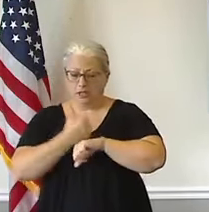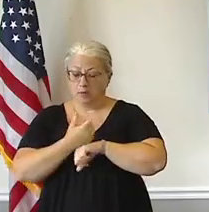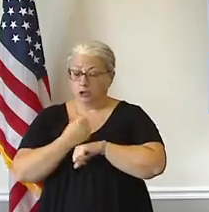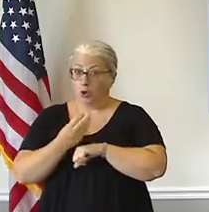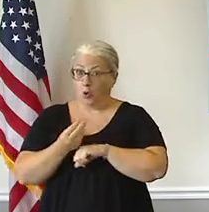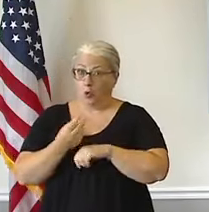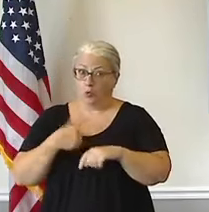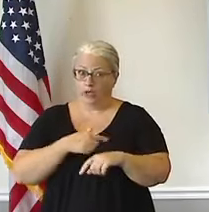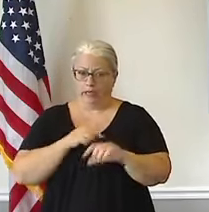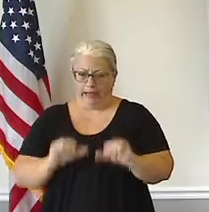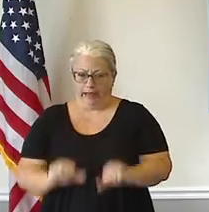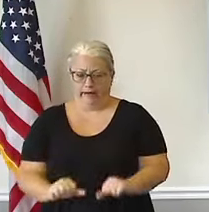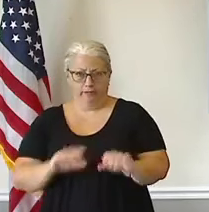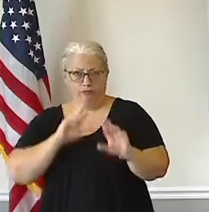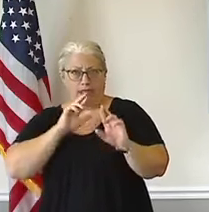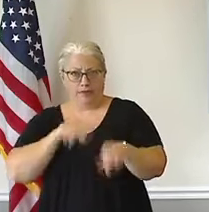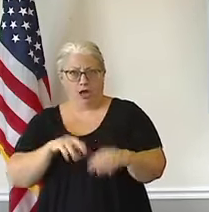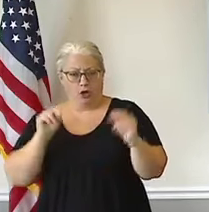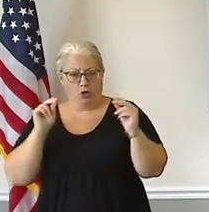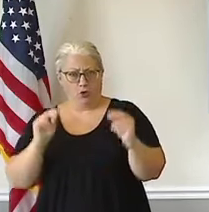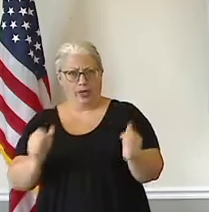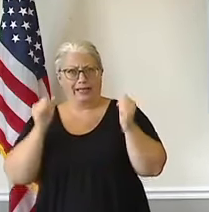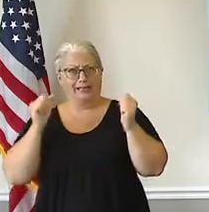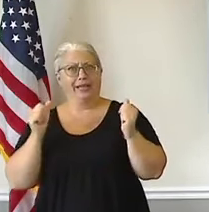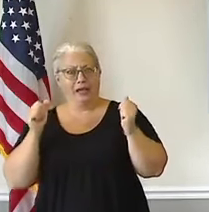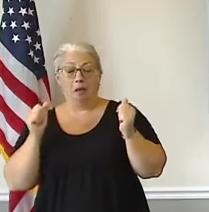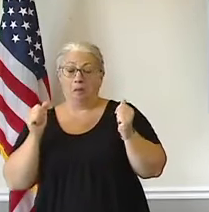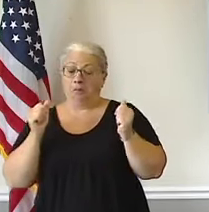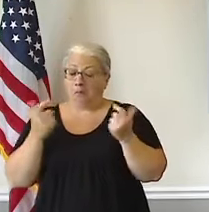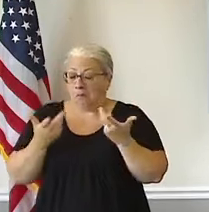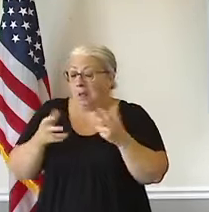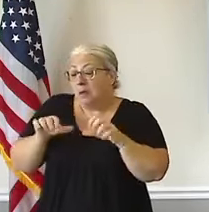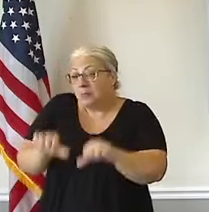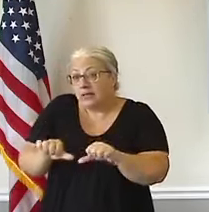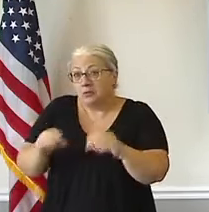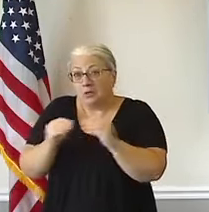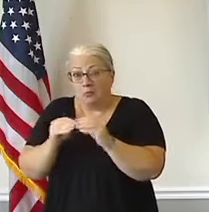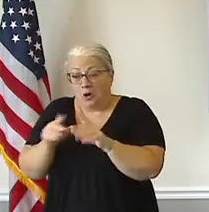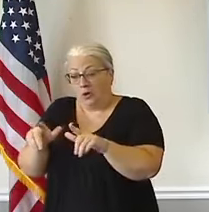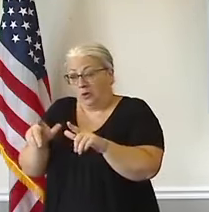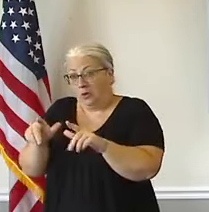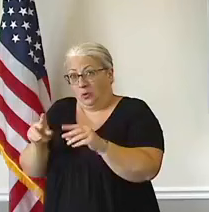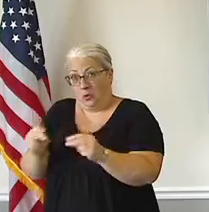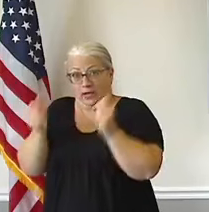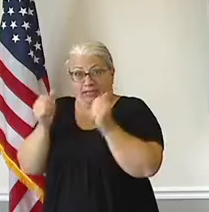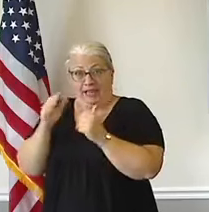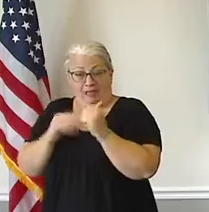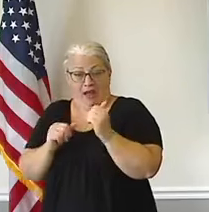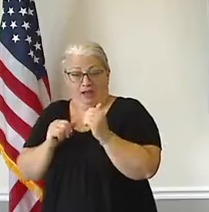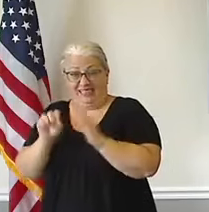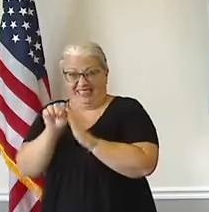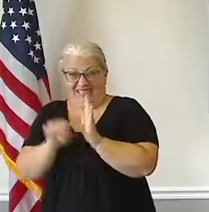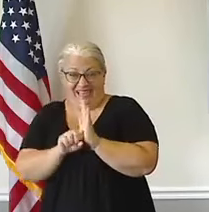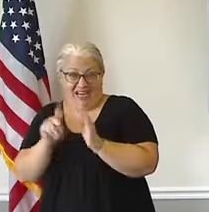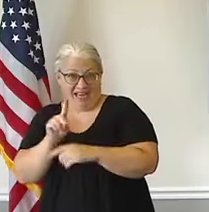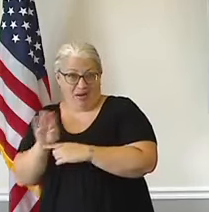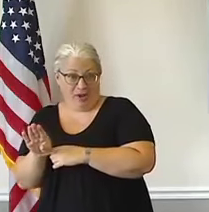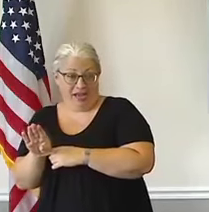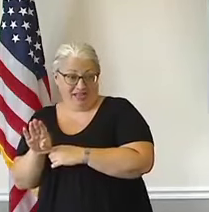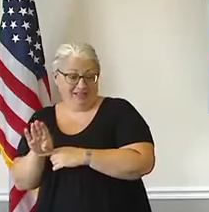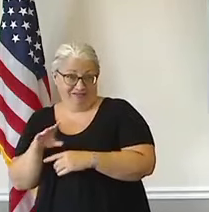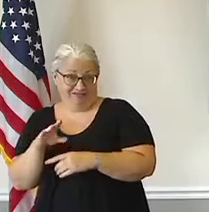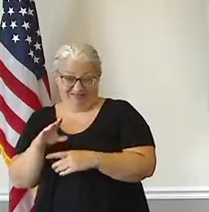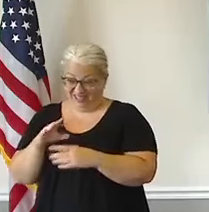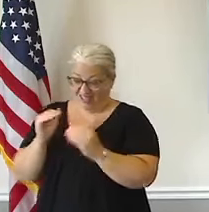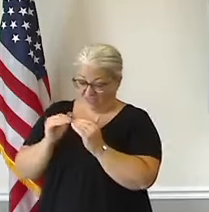more quickly than perhaps the state database would have us be alerted. Is that fair to say?